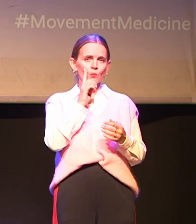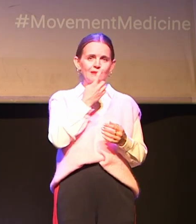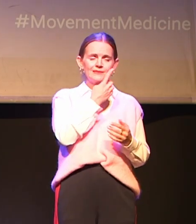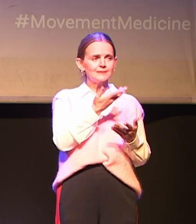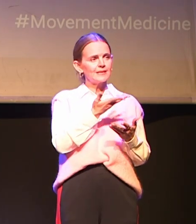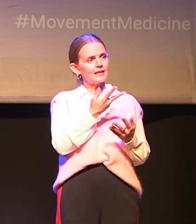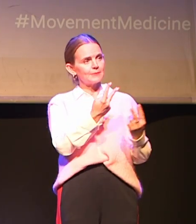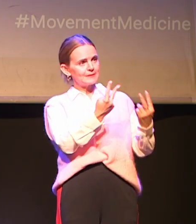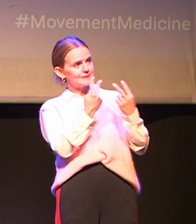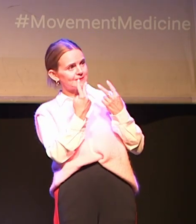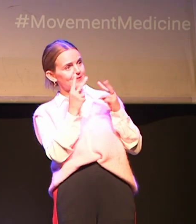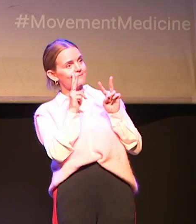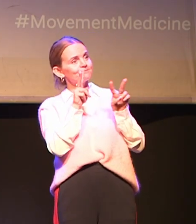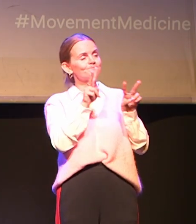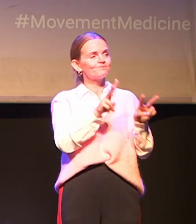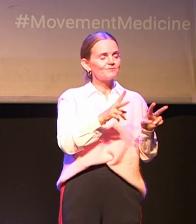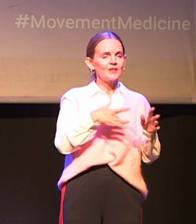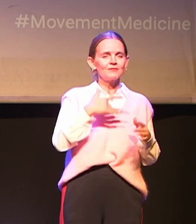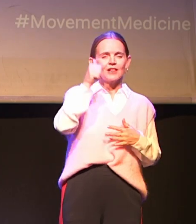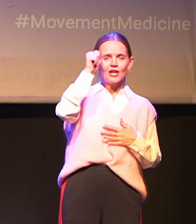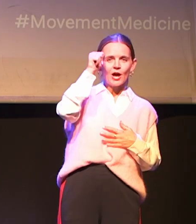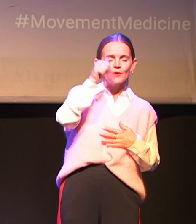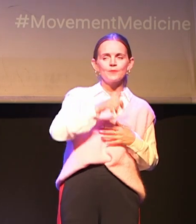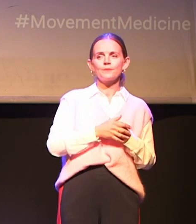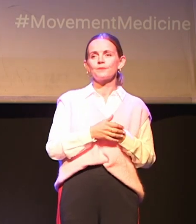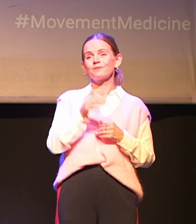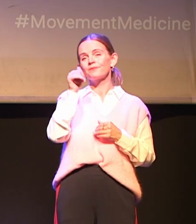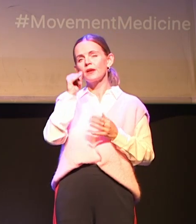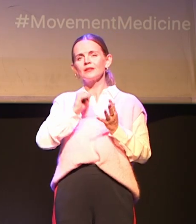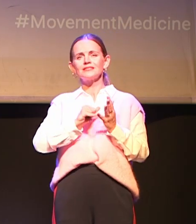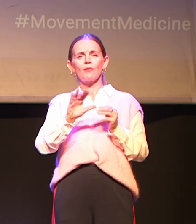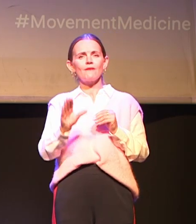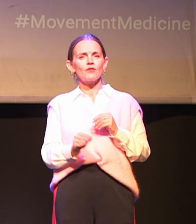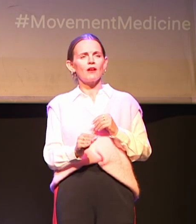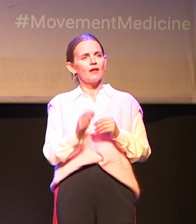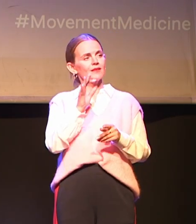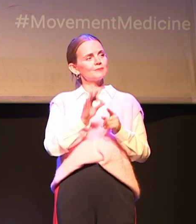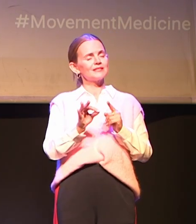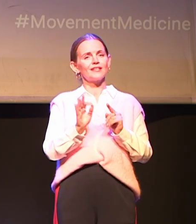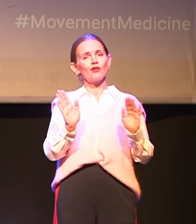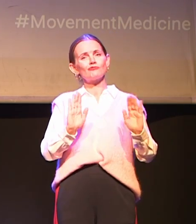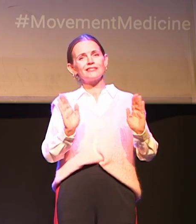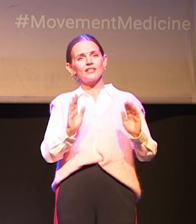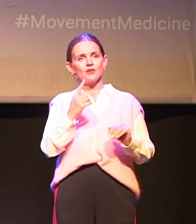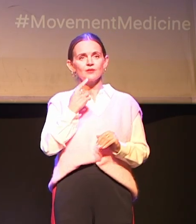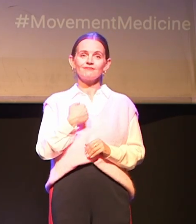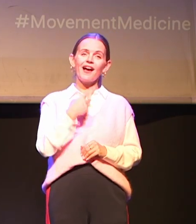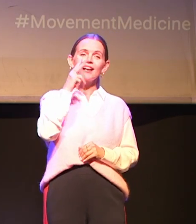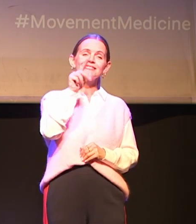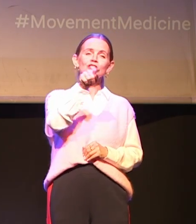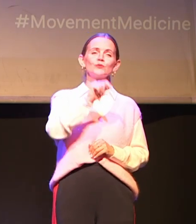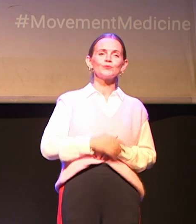and being seen and being known. And I know that in South Africa, there's a particular greeting where you greet by saying, I see